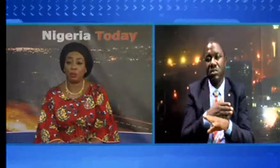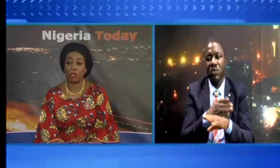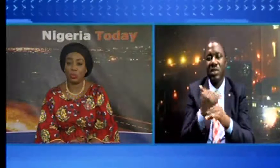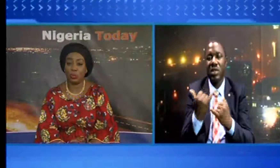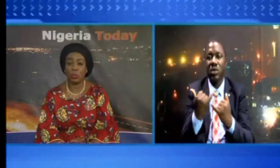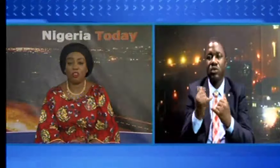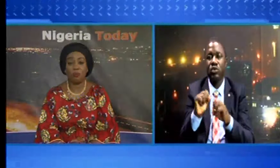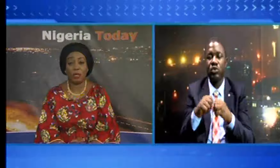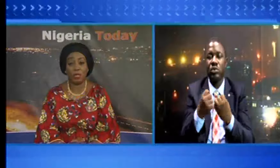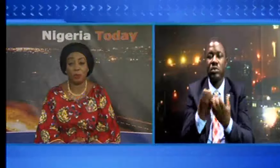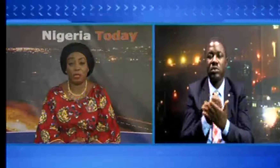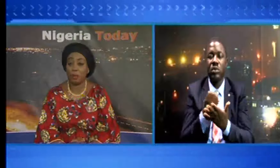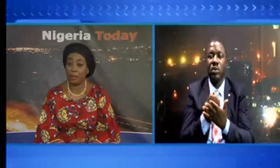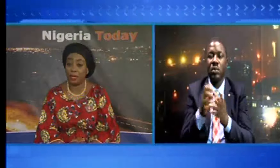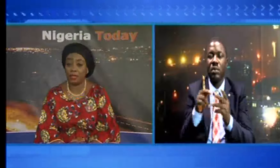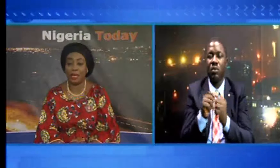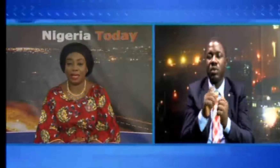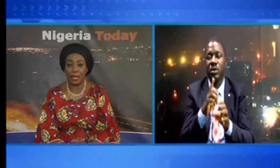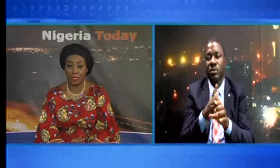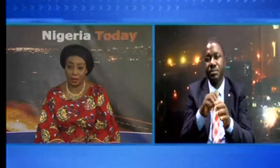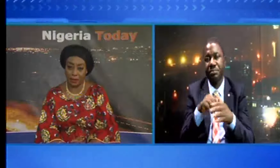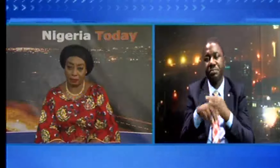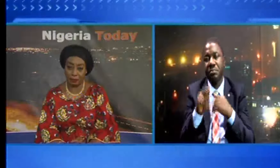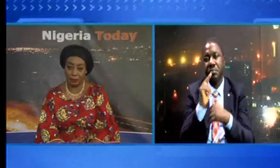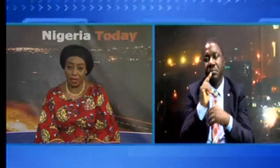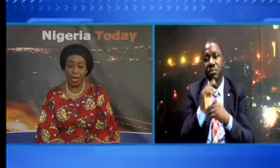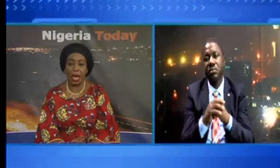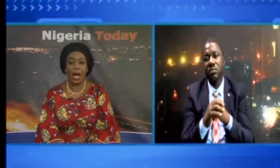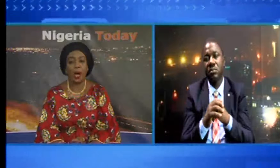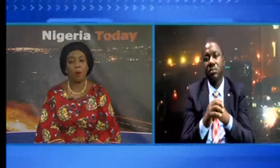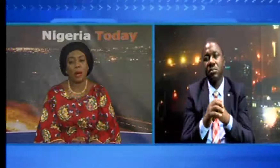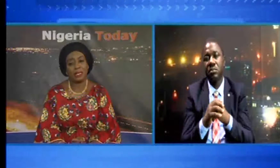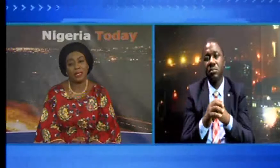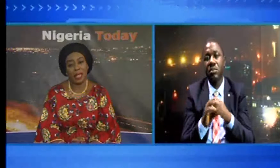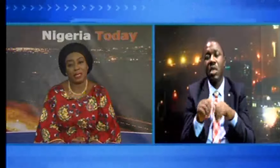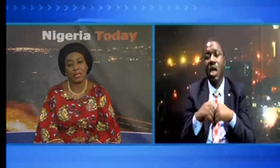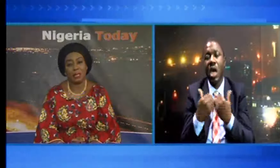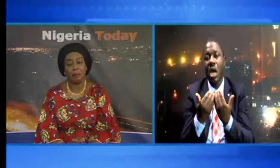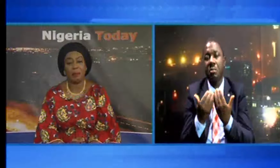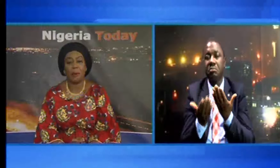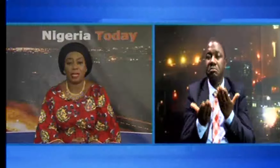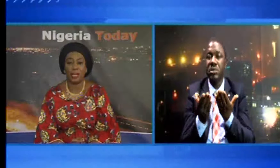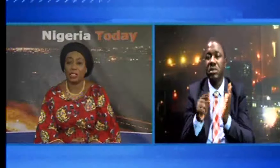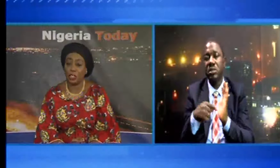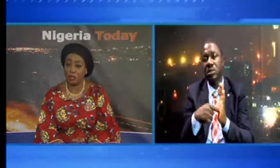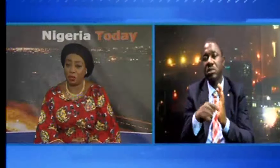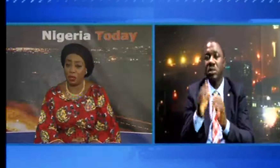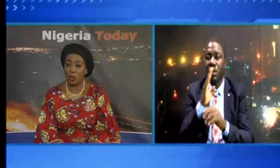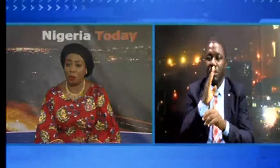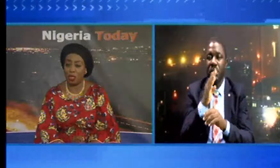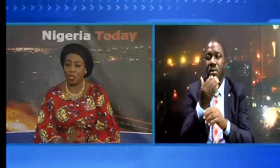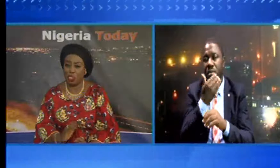socio-economic situation of persons with disabilities in Nigeria. How might this be best